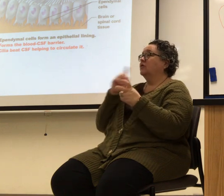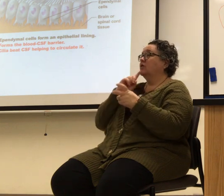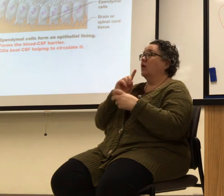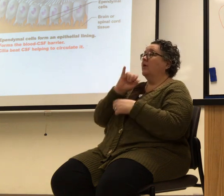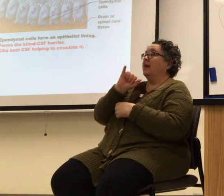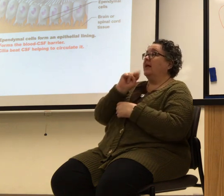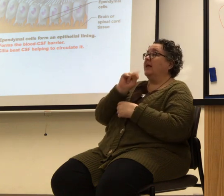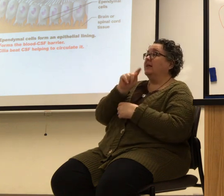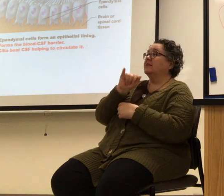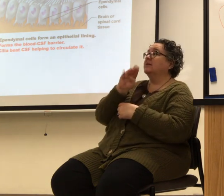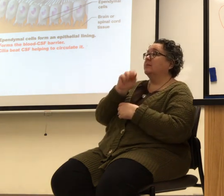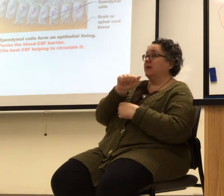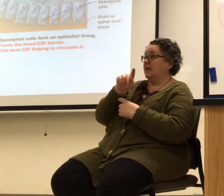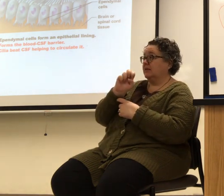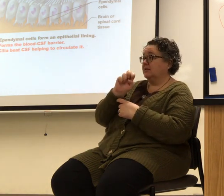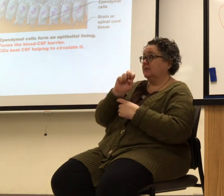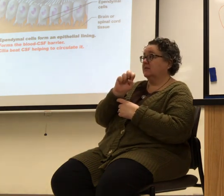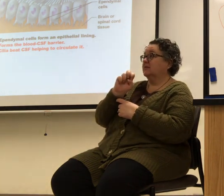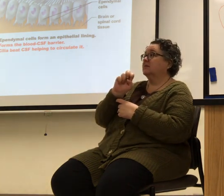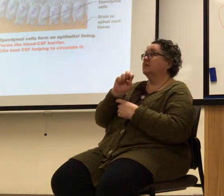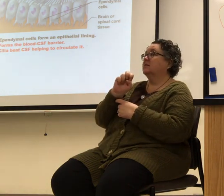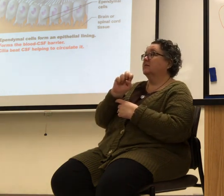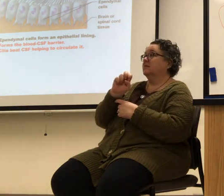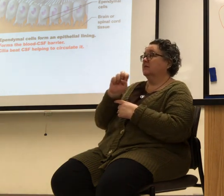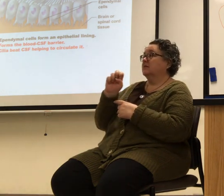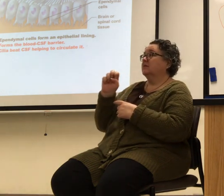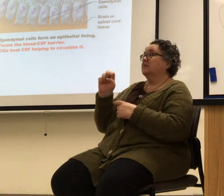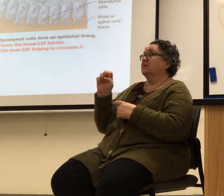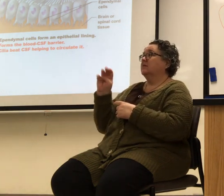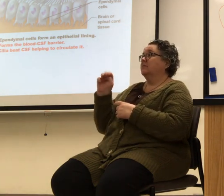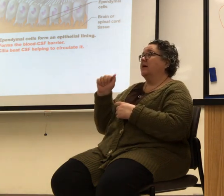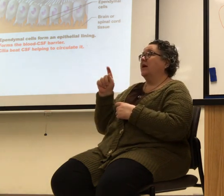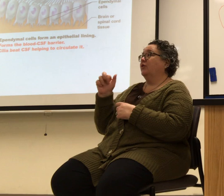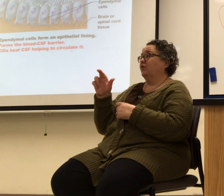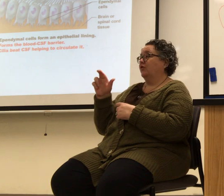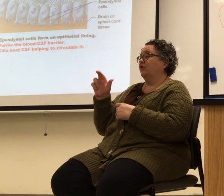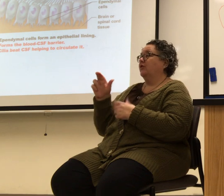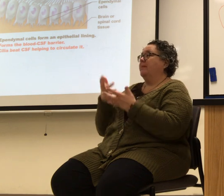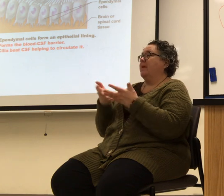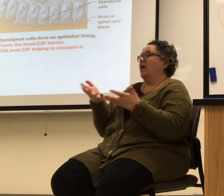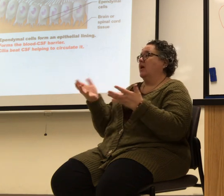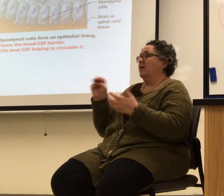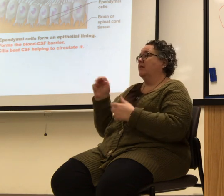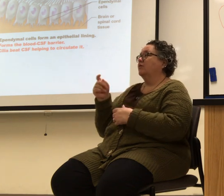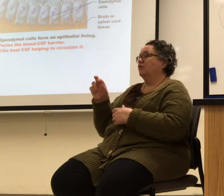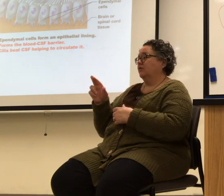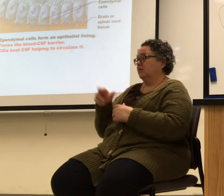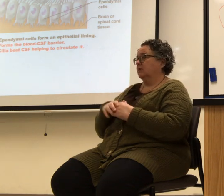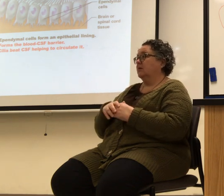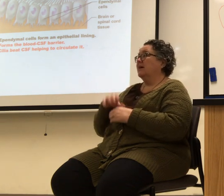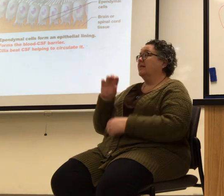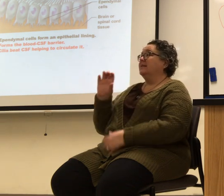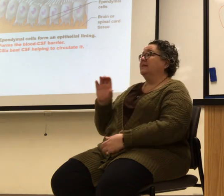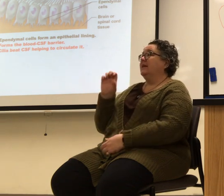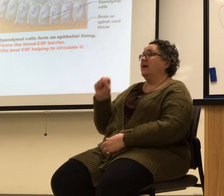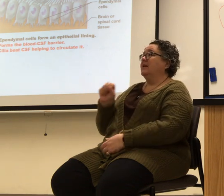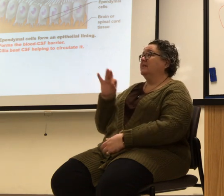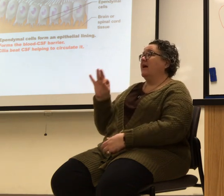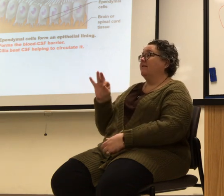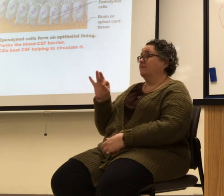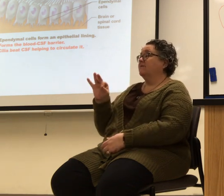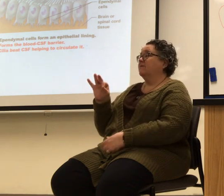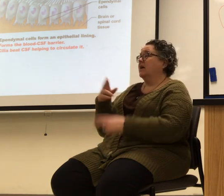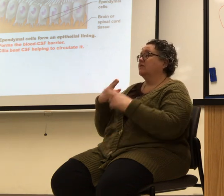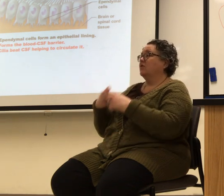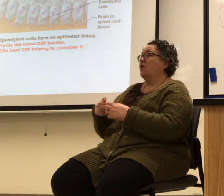tough mother outside, and the pia mater on the inside. These are the three meningeal layers. The CSF is called